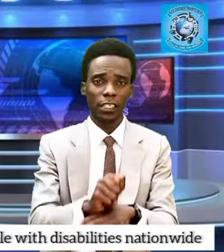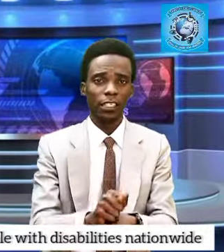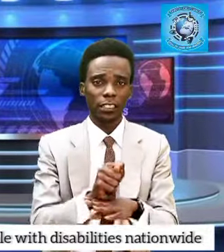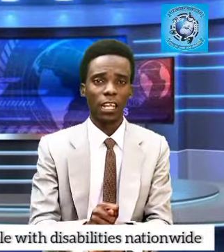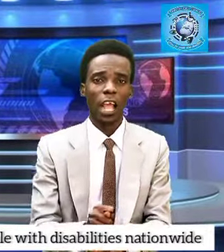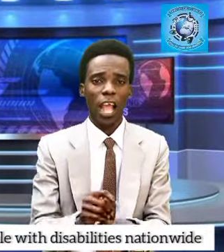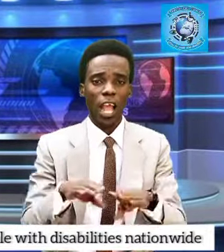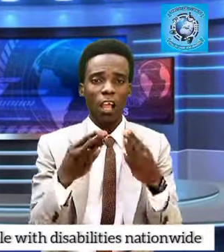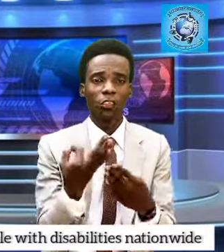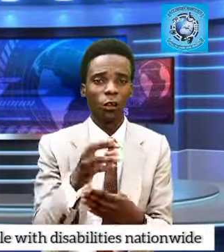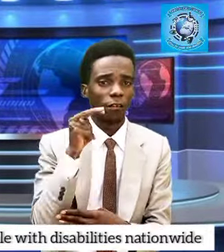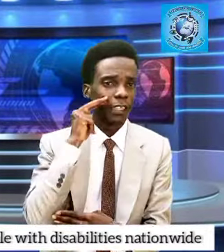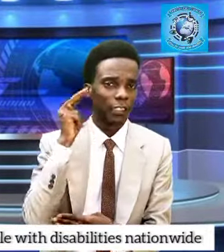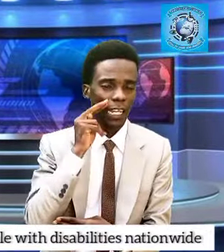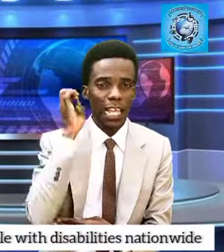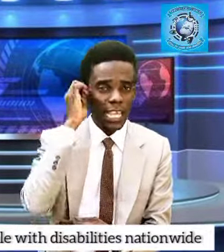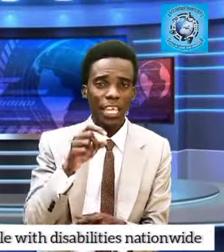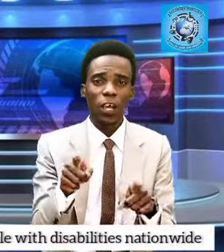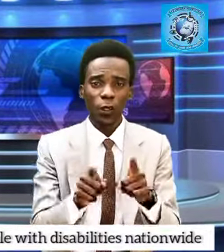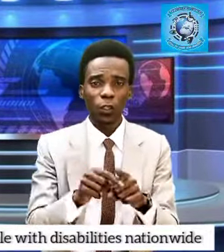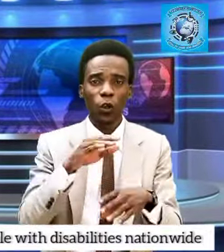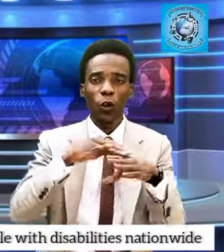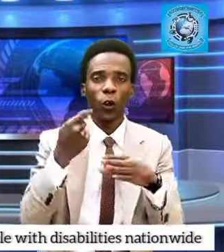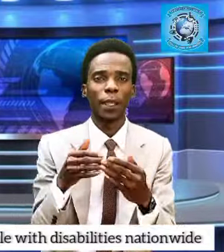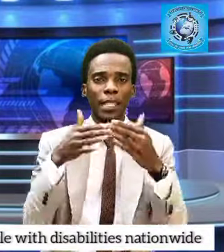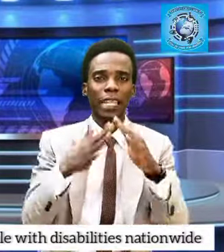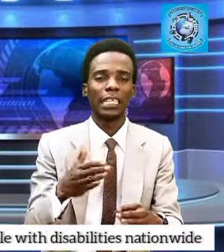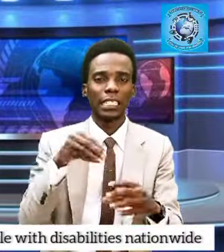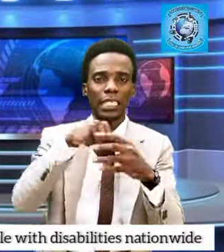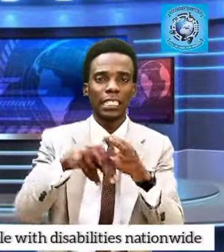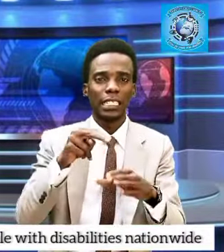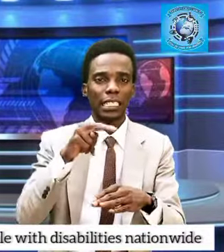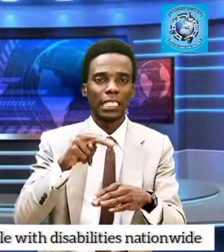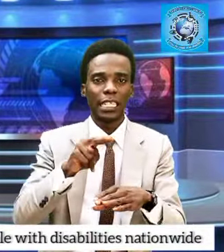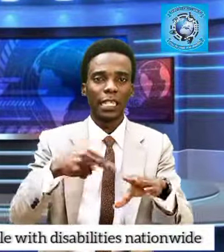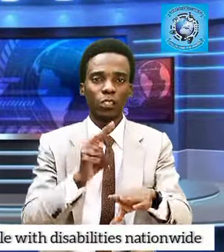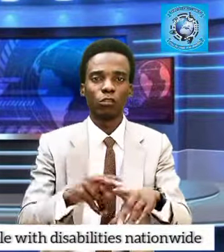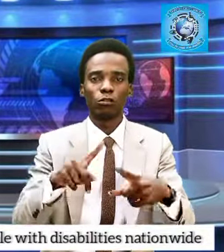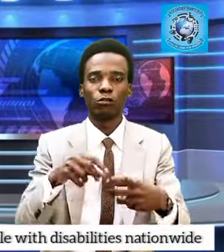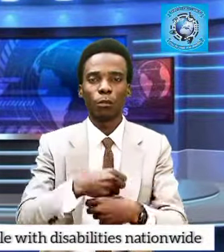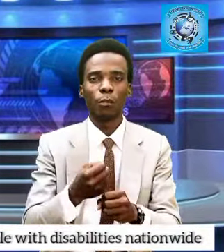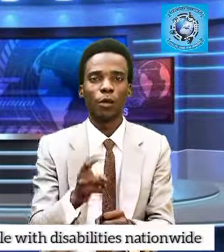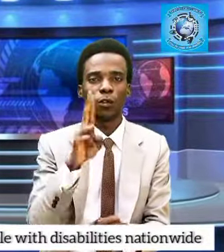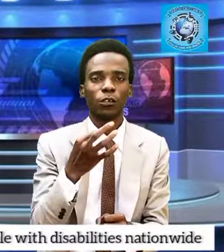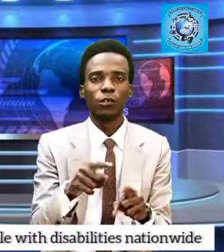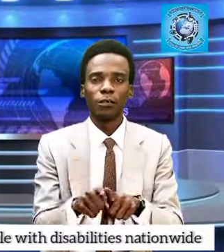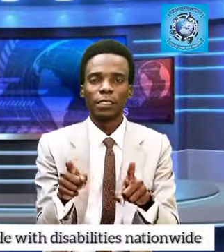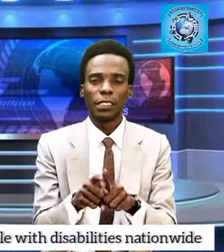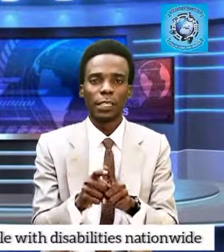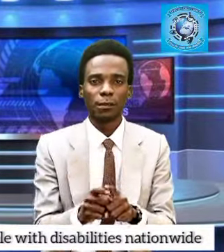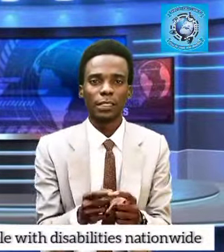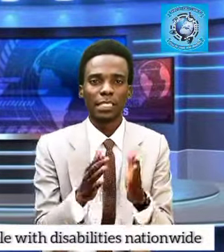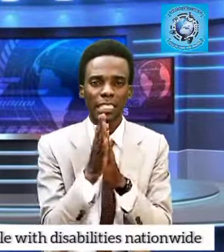Nigeria. Sultan further called on the leaders across the nation to make use of the same zeal and